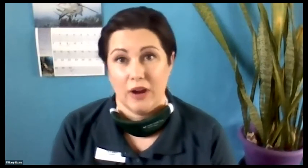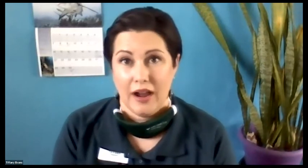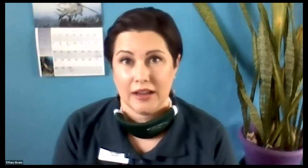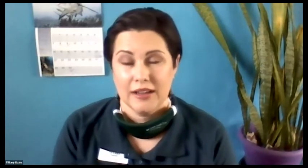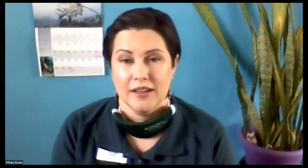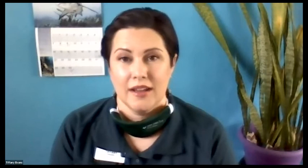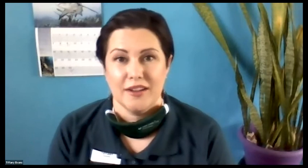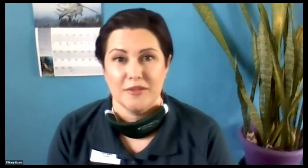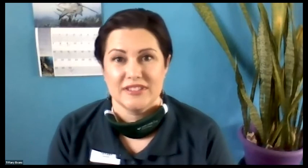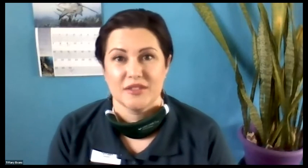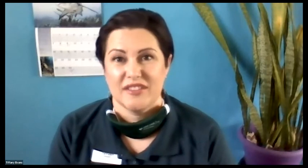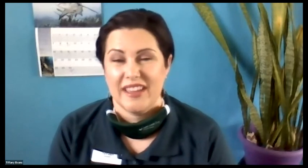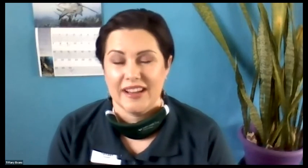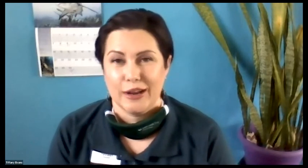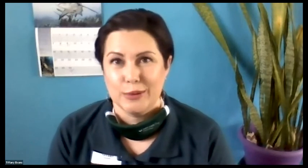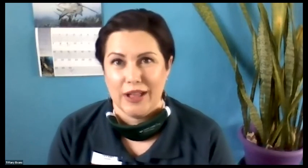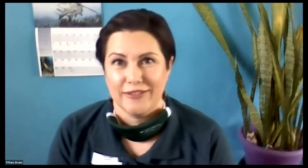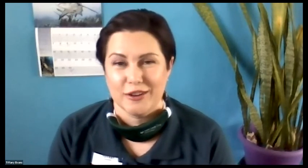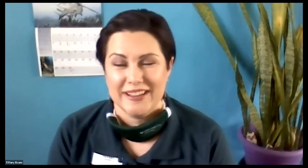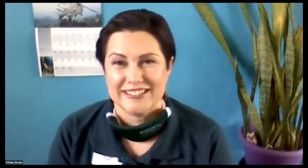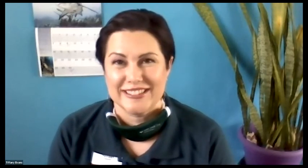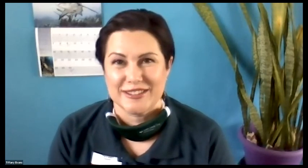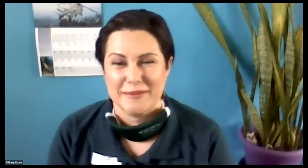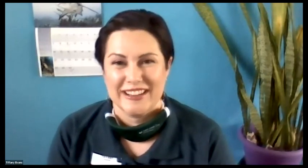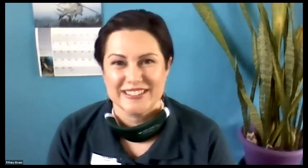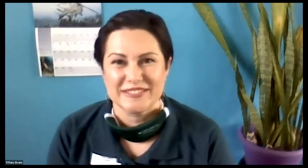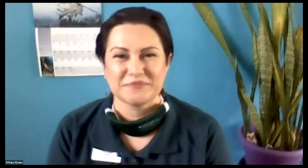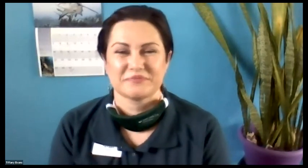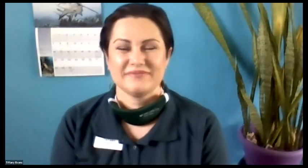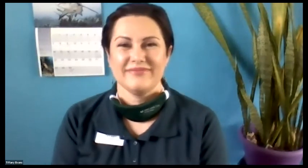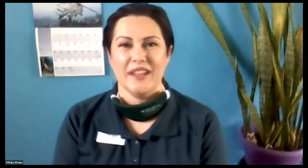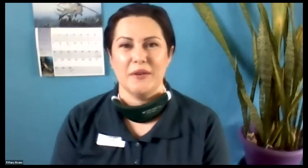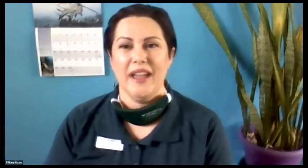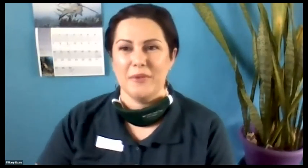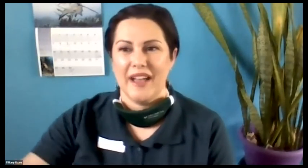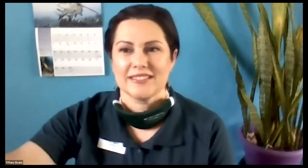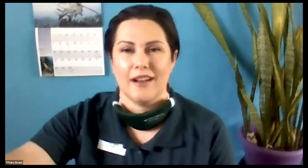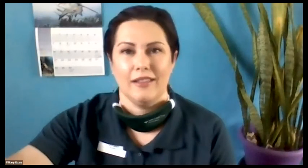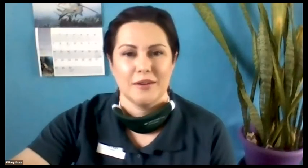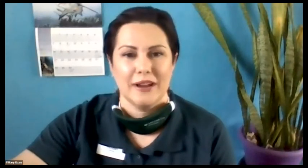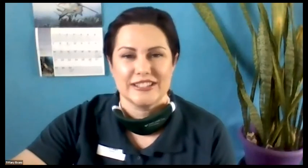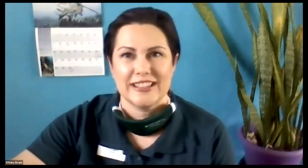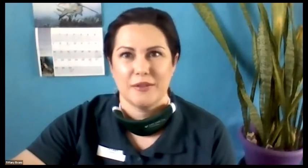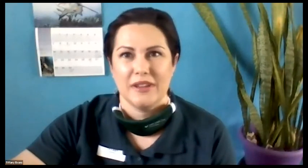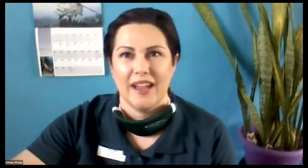rock. So that they can kind of cool off a little bit since they're reptiles. Okay, well, that is all the questions that we have